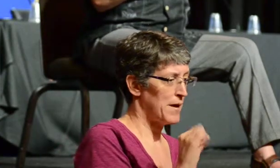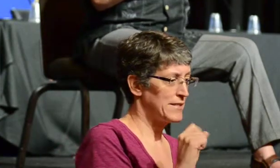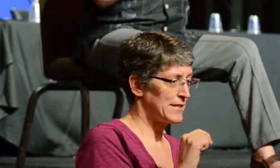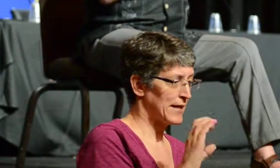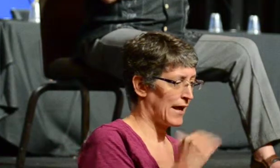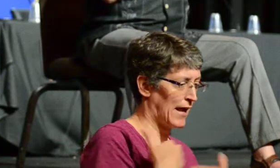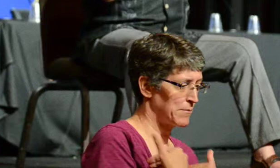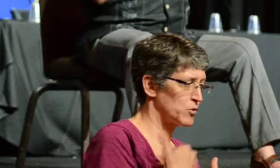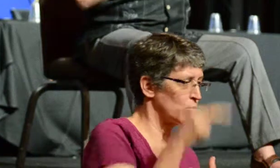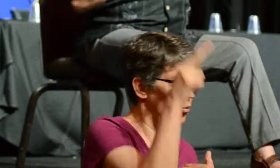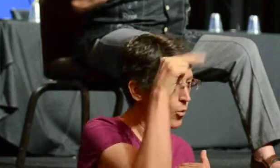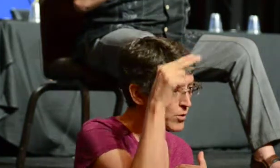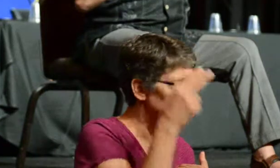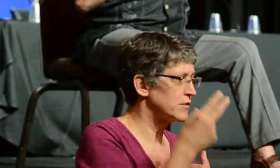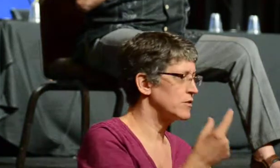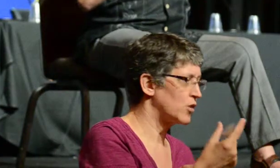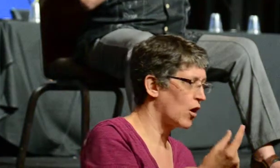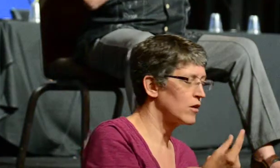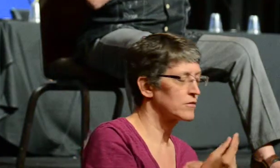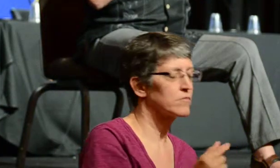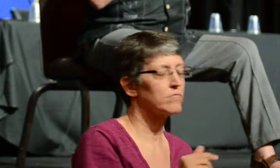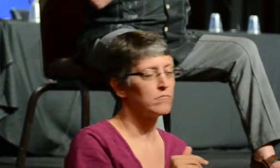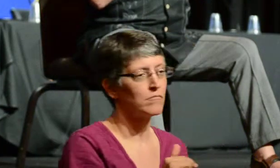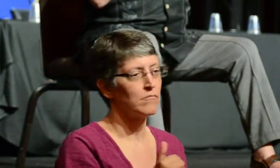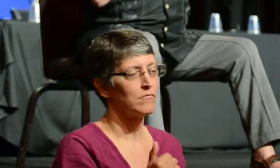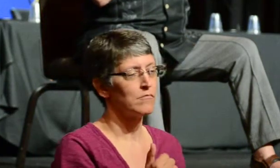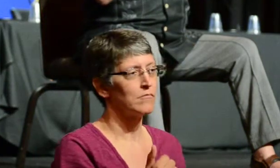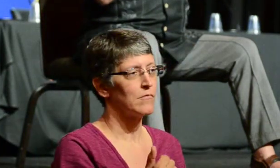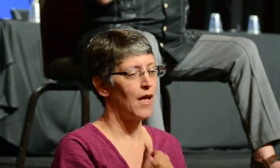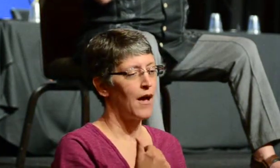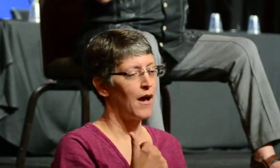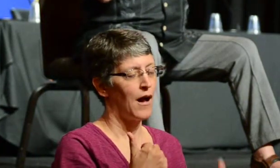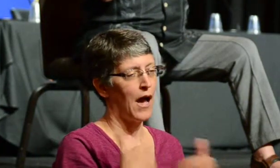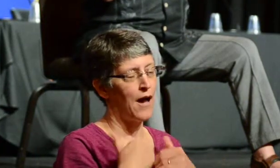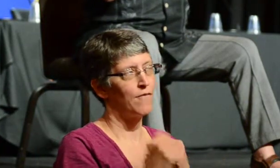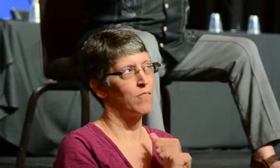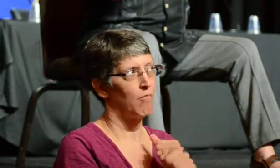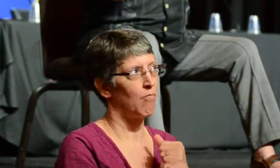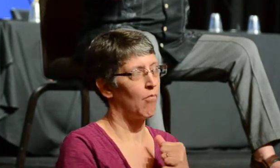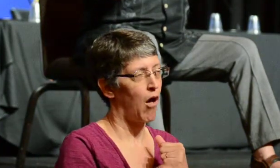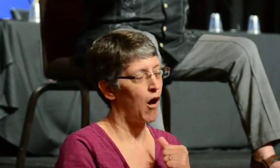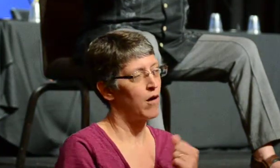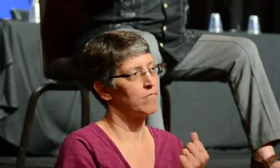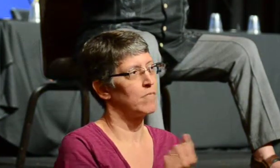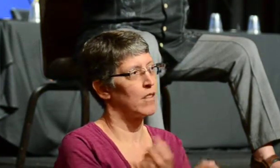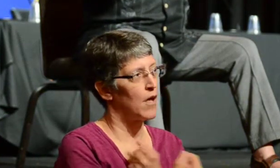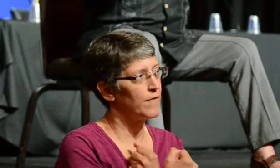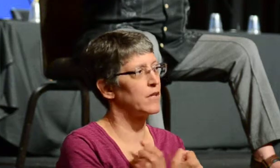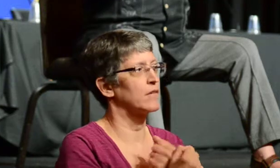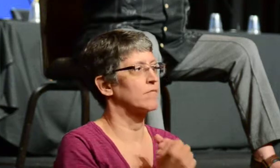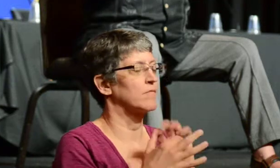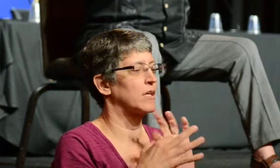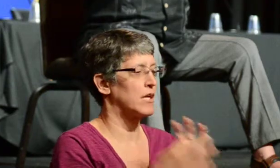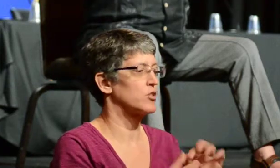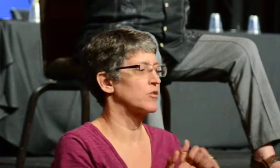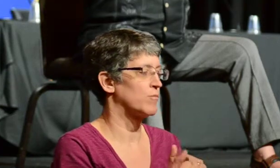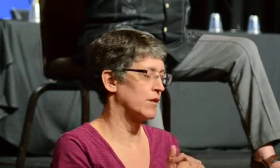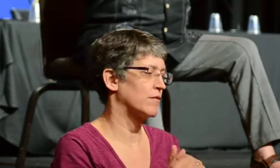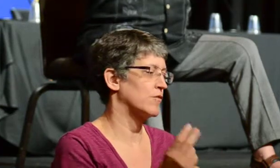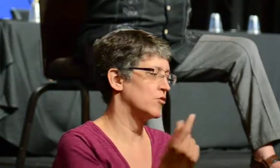dogs, which I have a long and loving connection with, dogs and